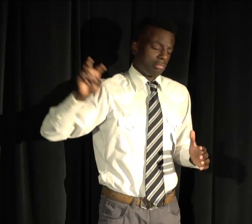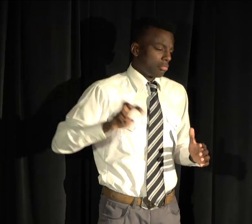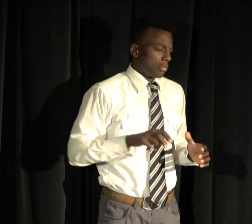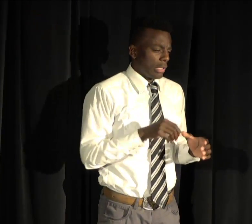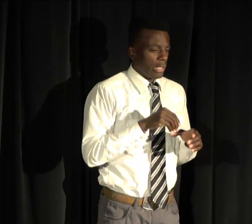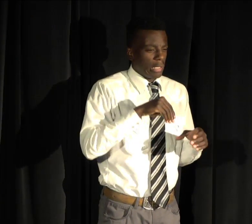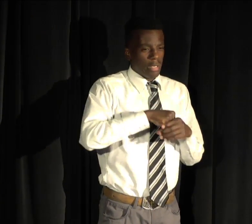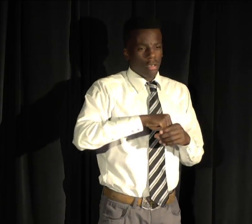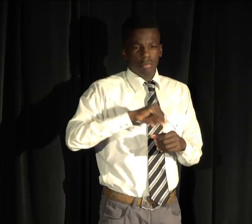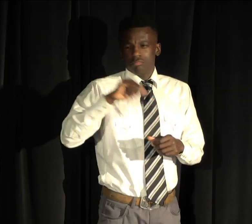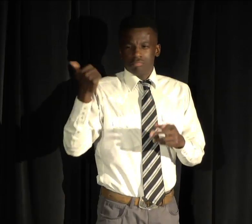trip